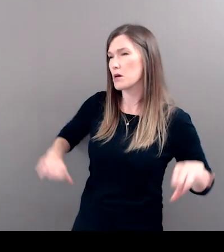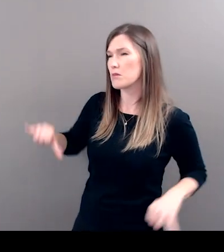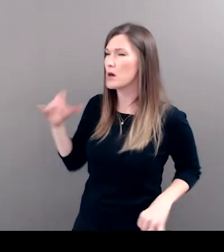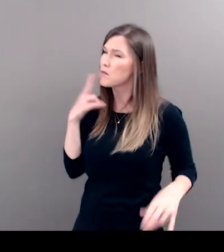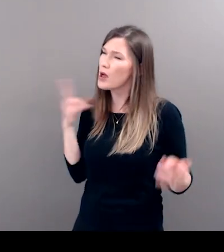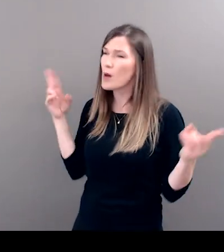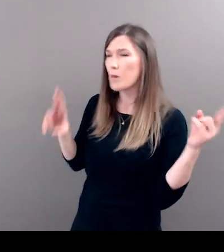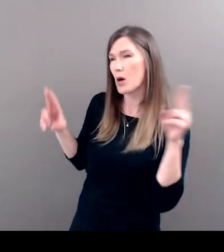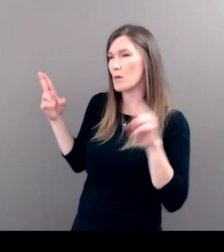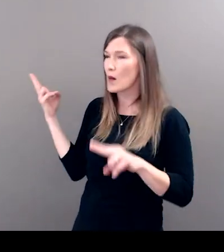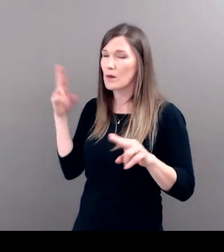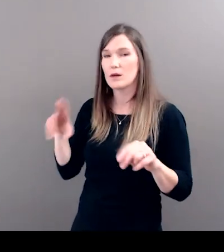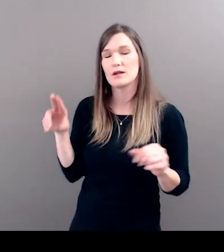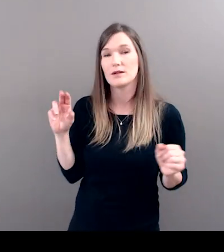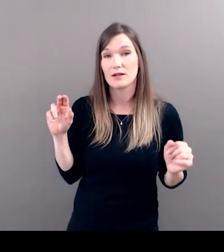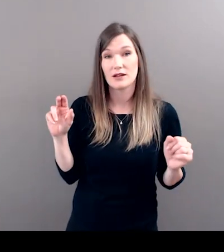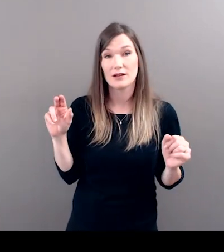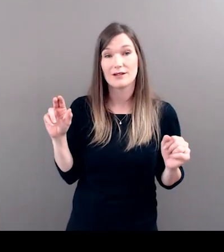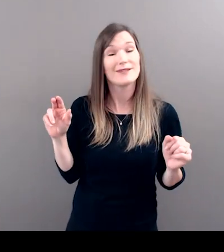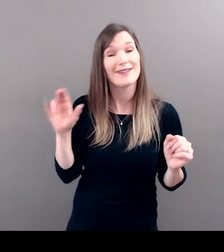started in the Bible, okay?